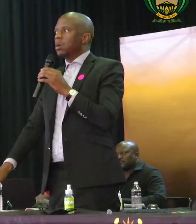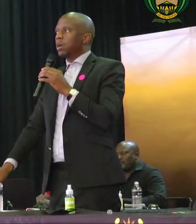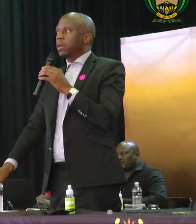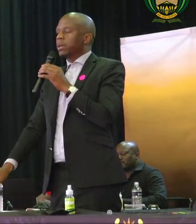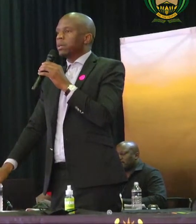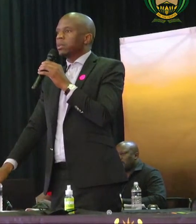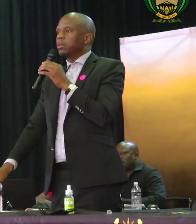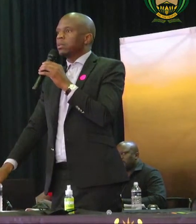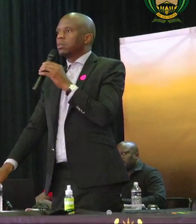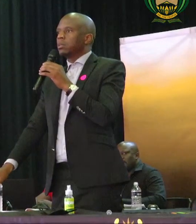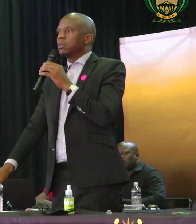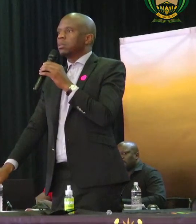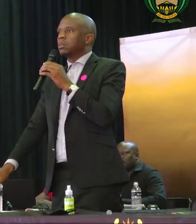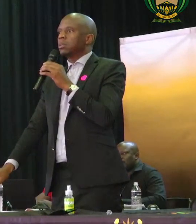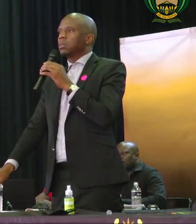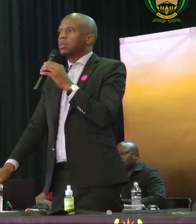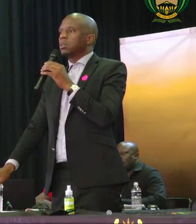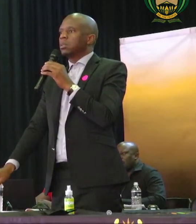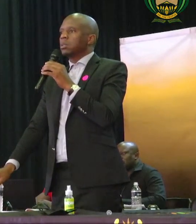Okay.